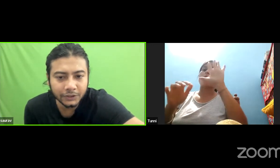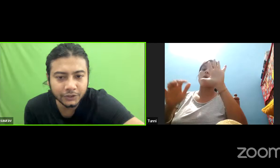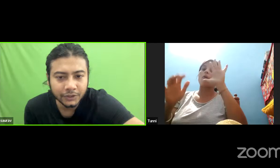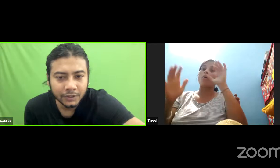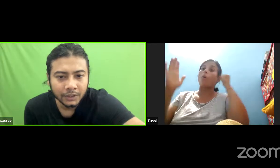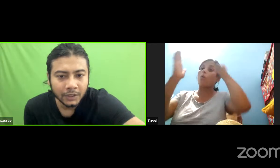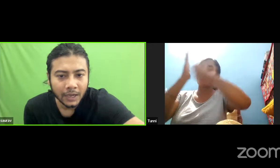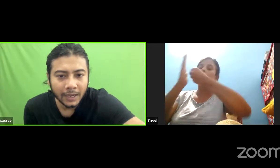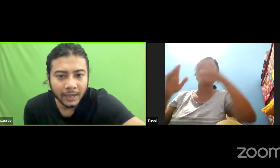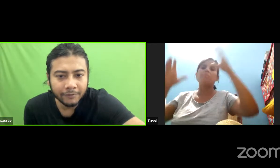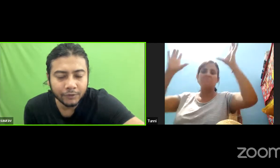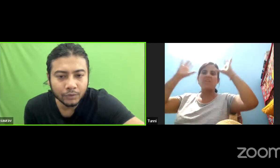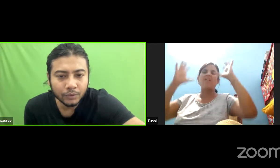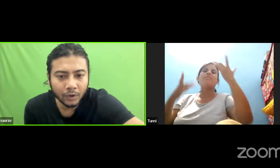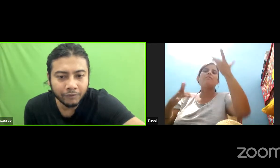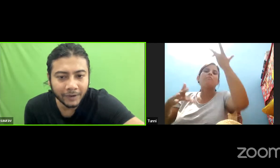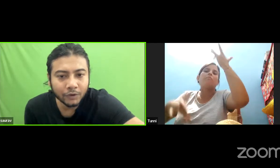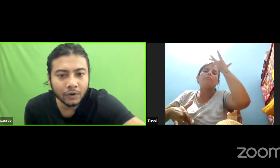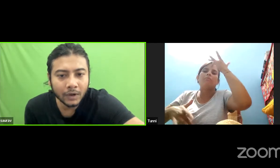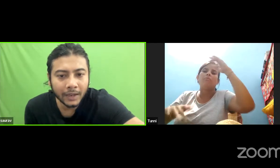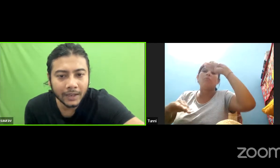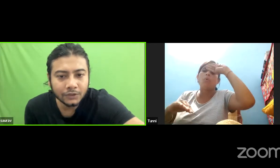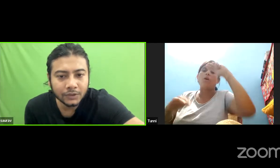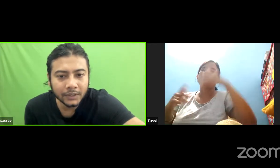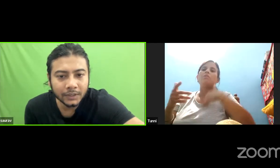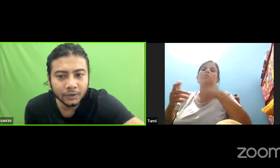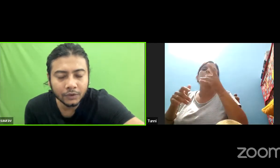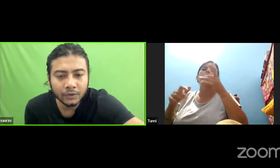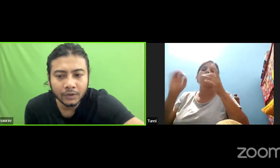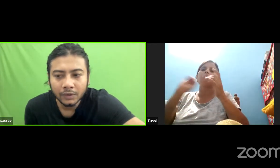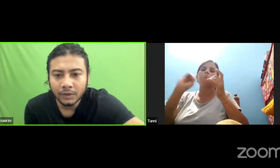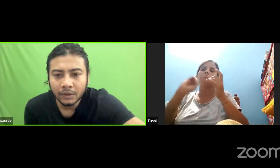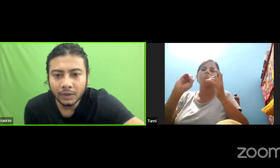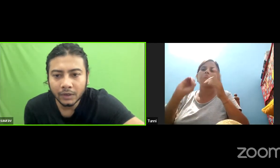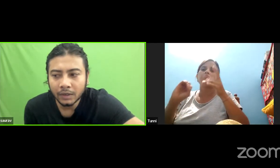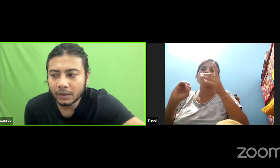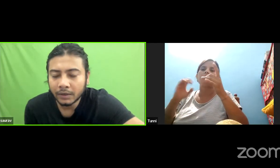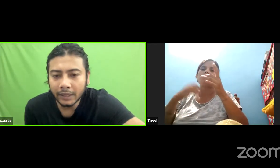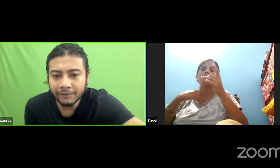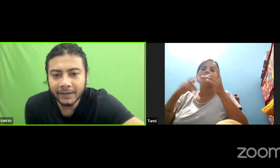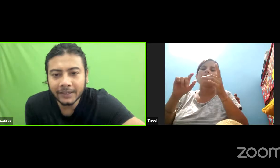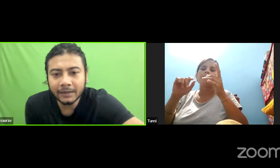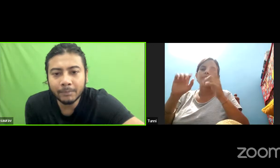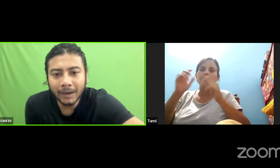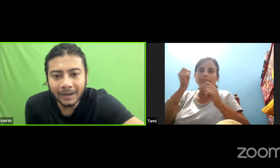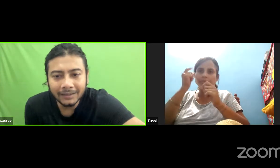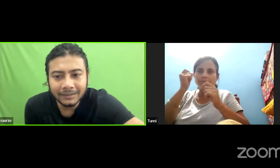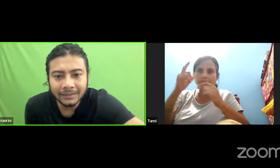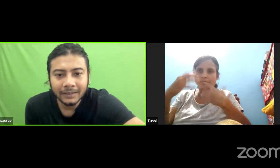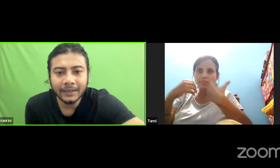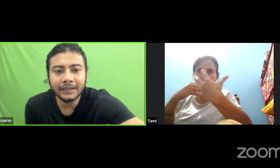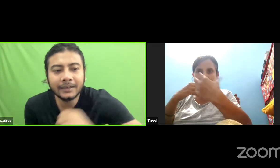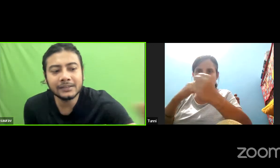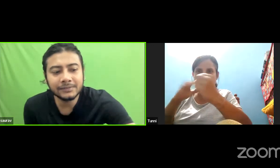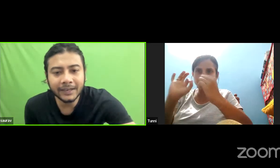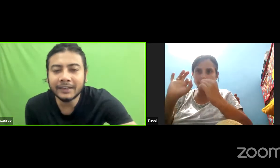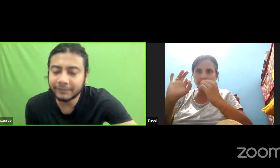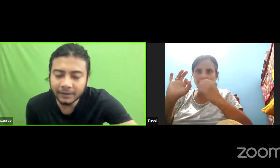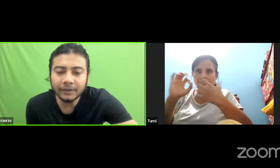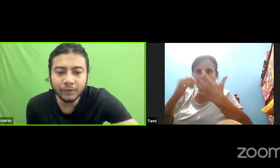4:30ish. I have to 5 o'clock. I actually, if I take a bath, it is very difficult for